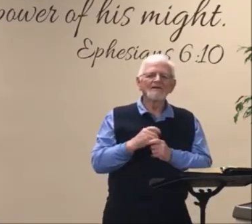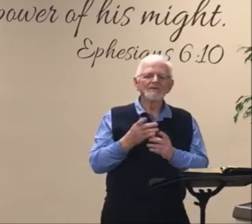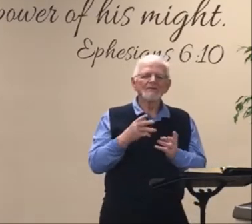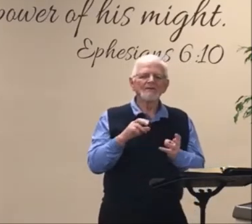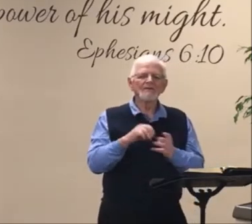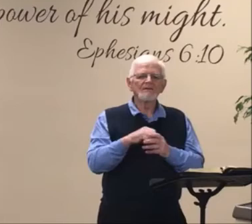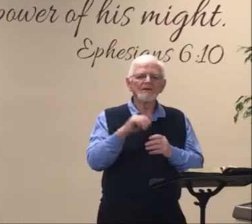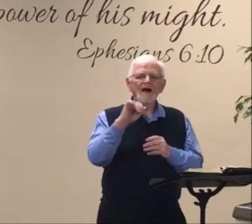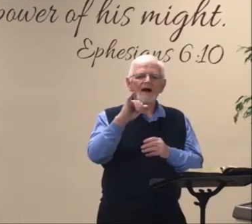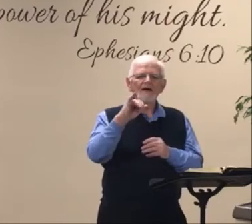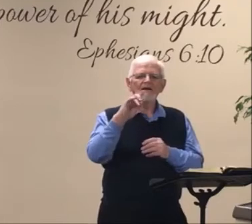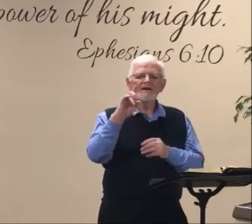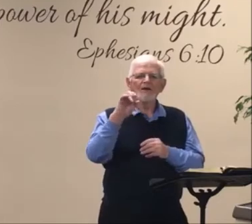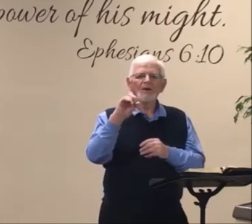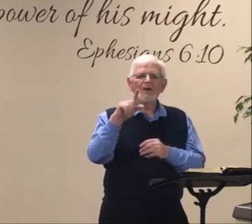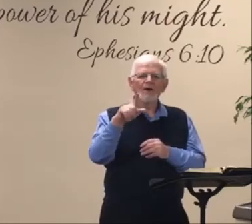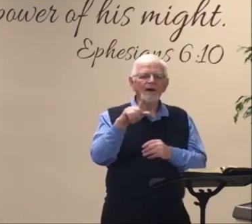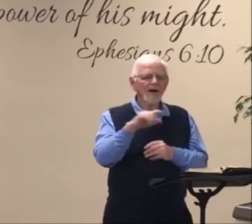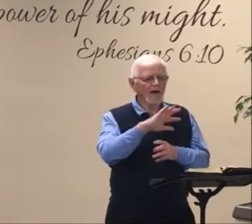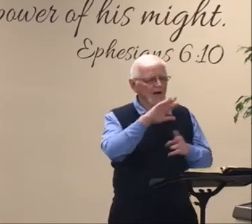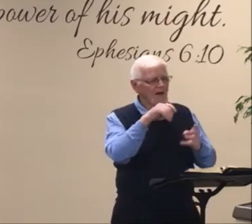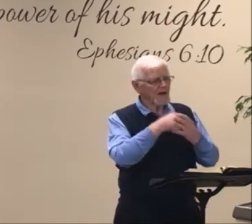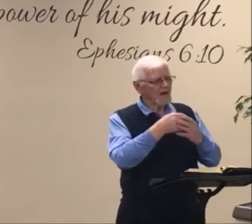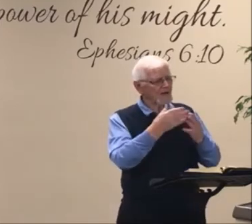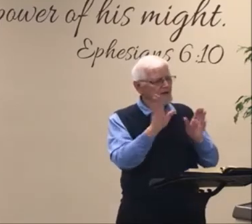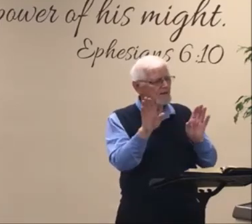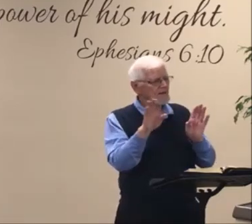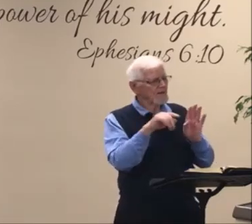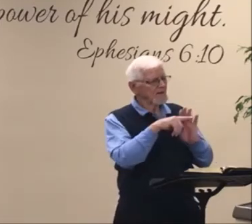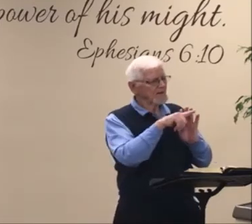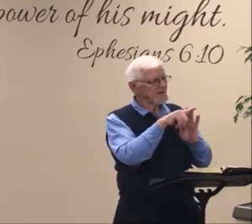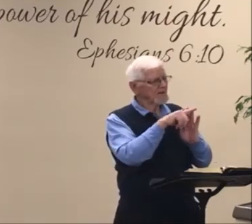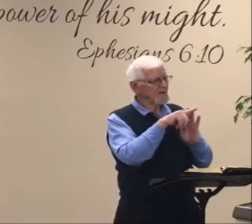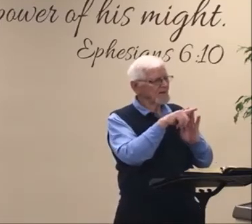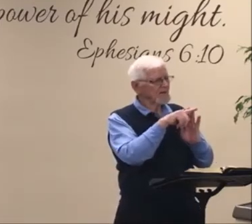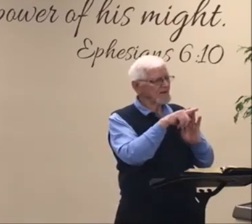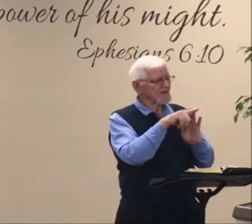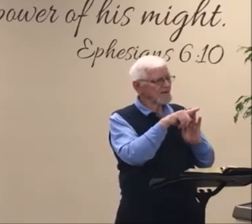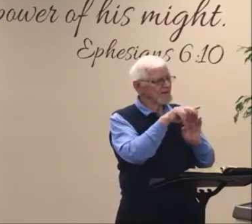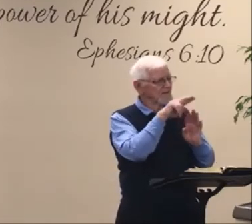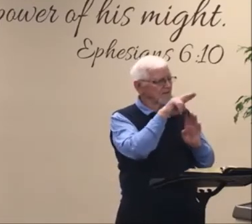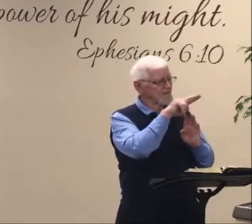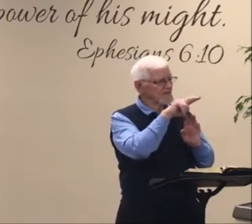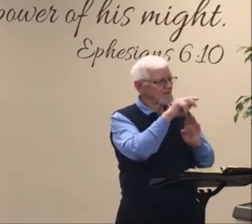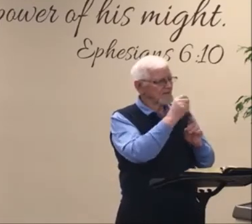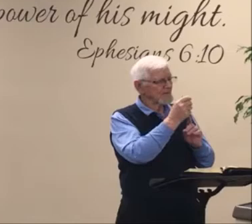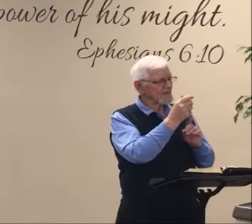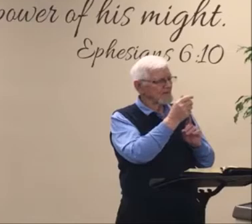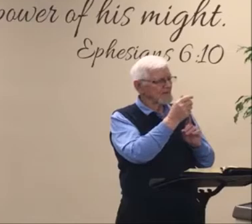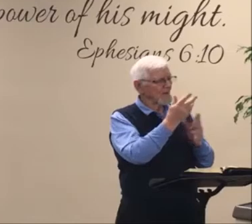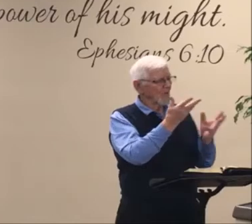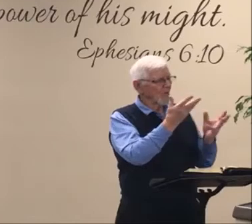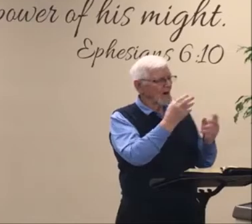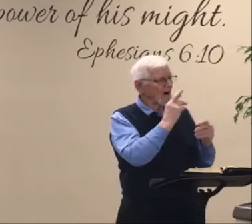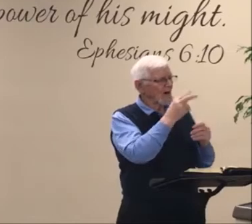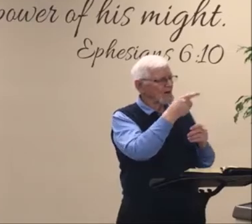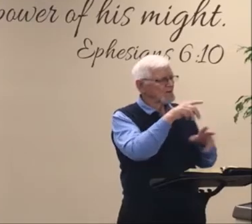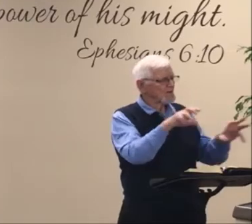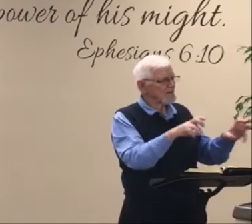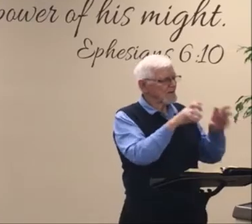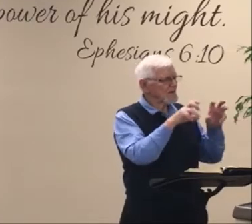And she's got them all set out there, and Jacob kicks open the door, kind of surprised everybody, and sees this scene ahead of, what are you